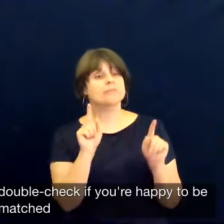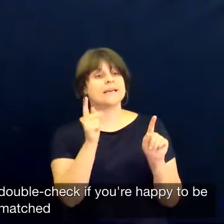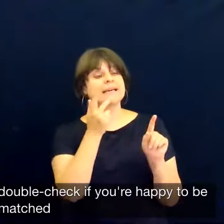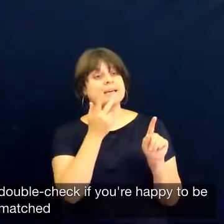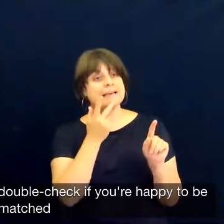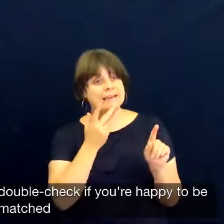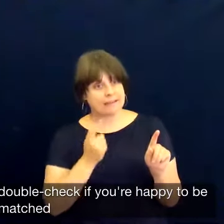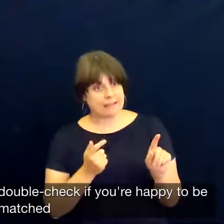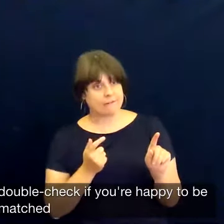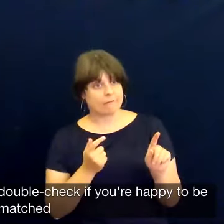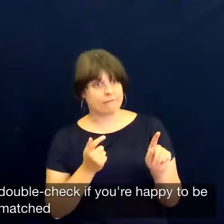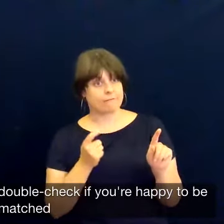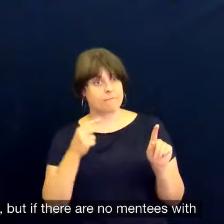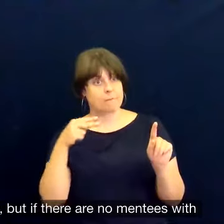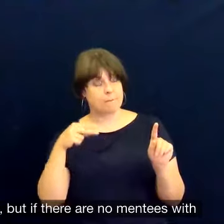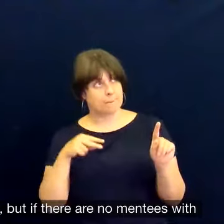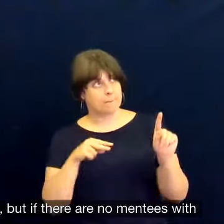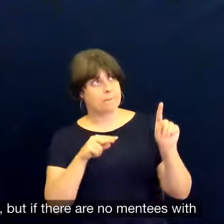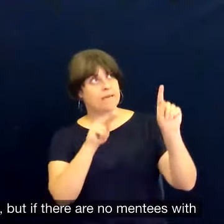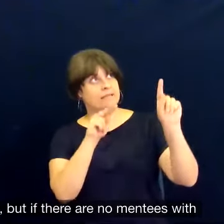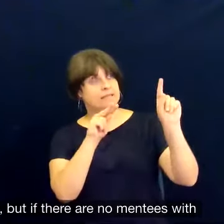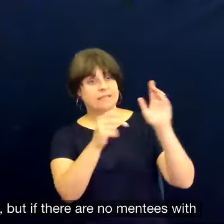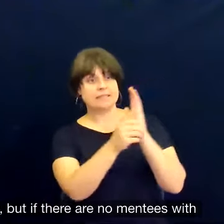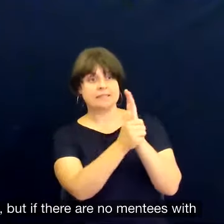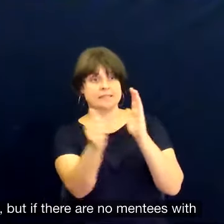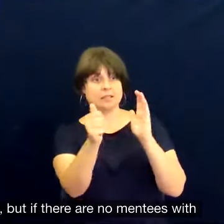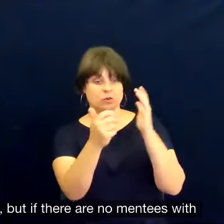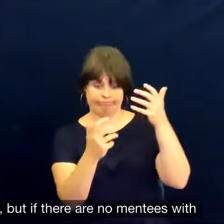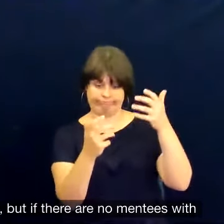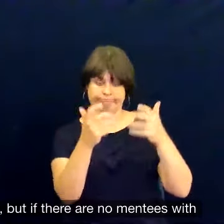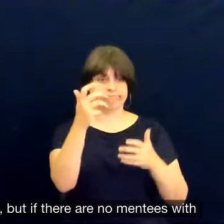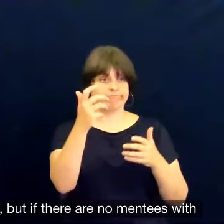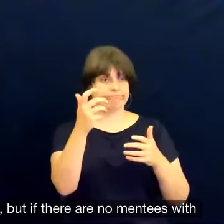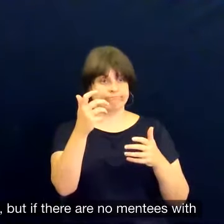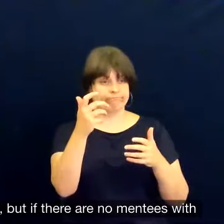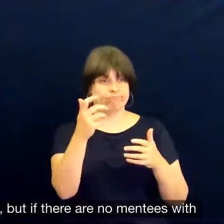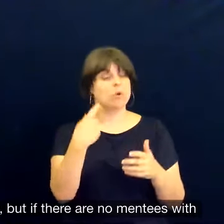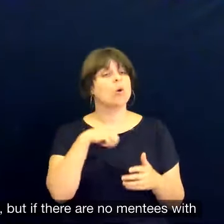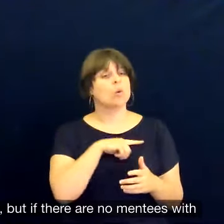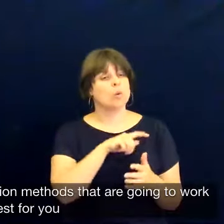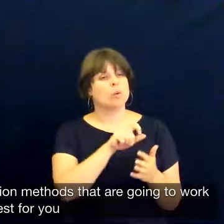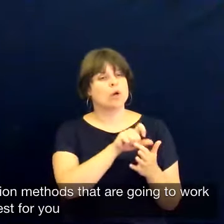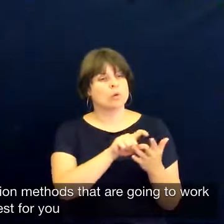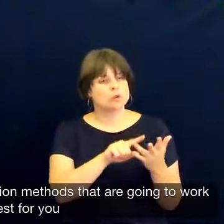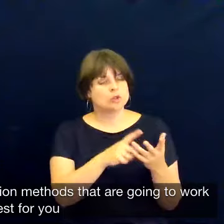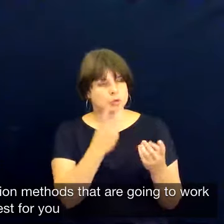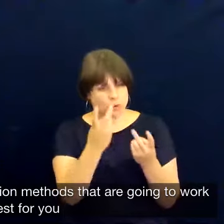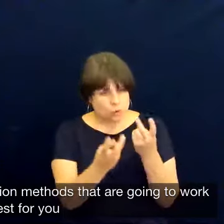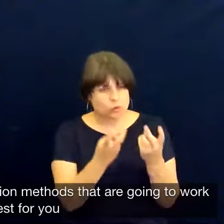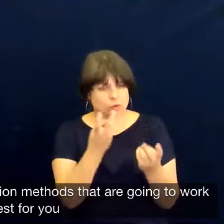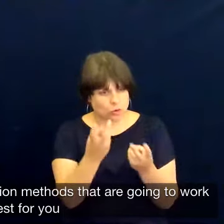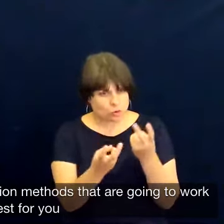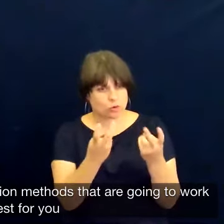the skills and communication methods that are going to work best for you registered, we will do a targeted